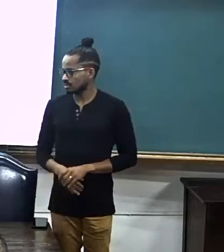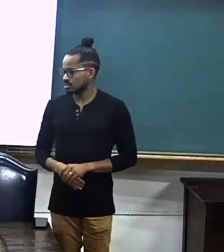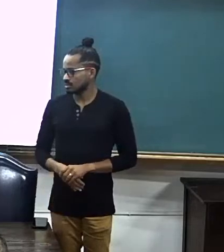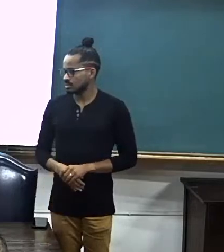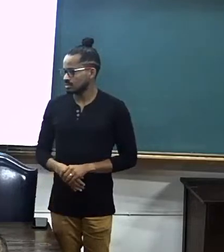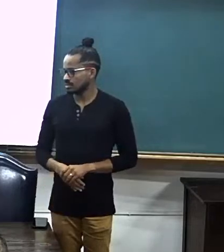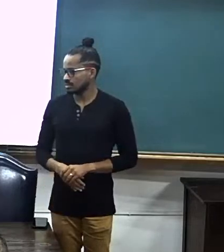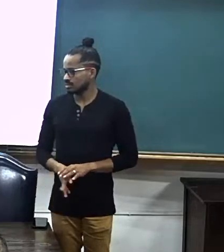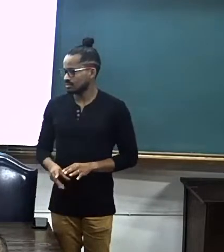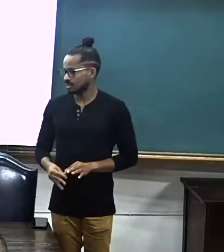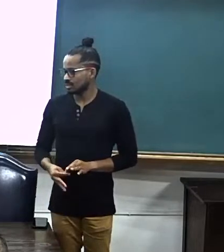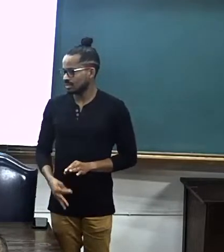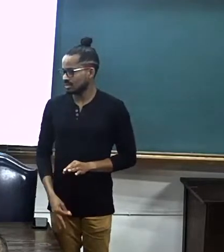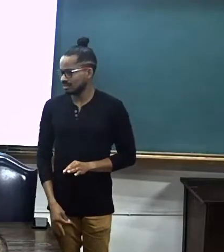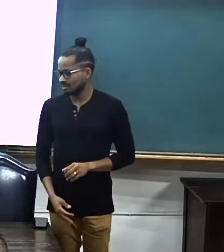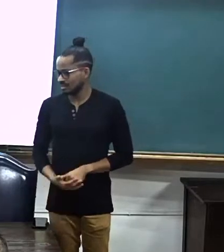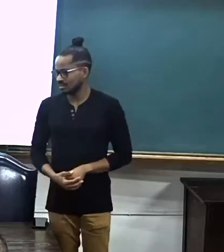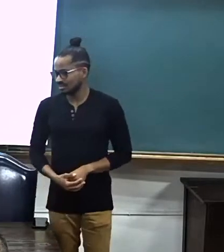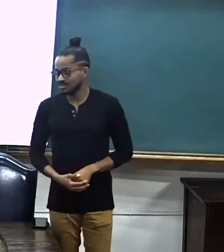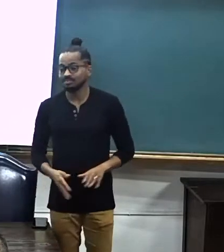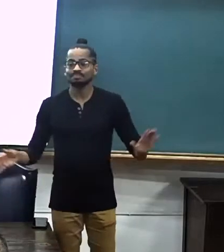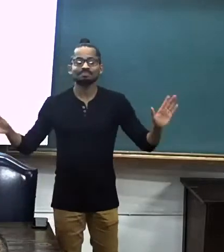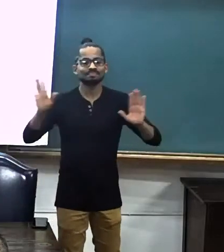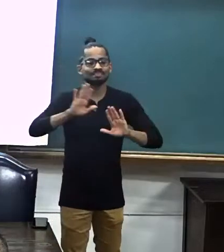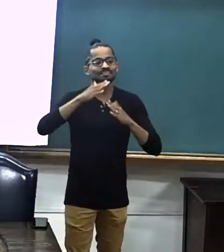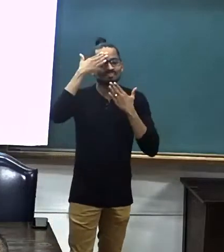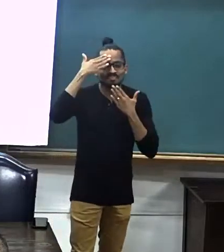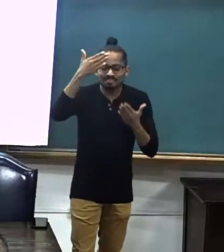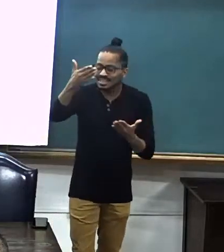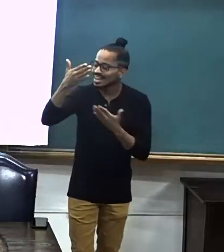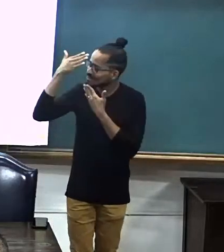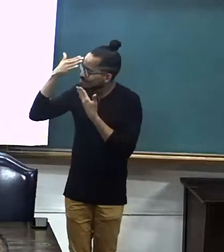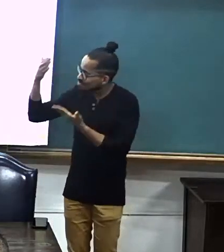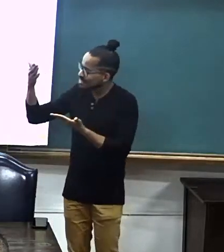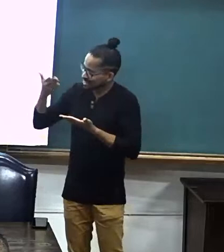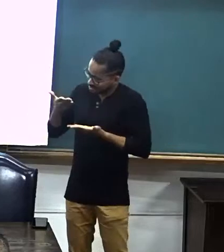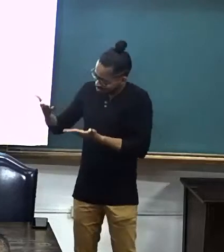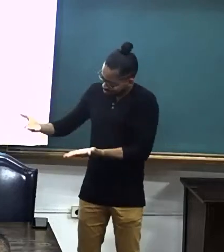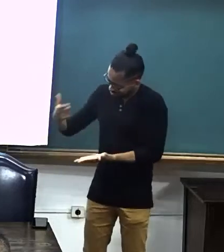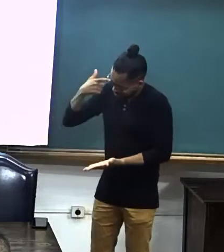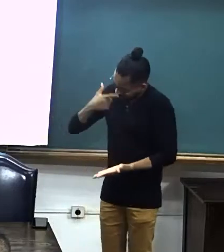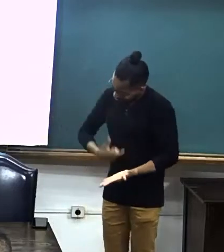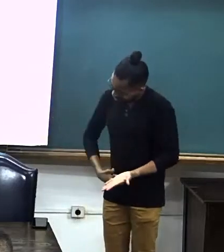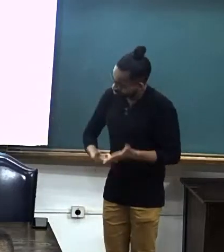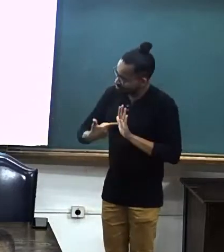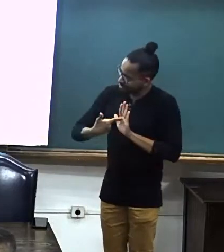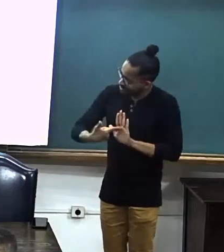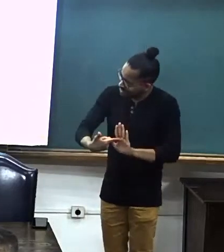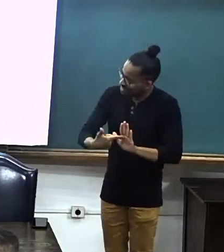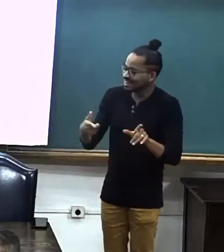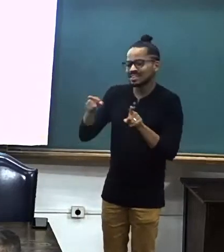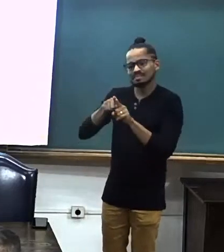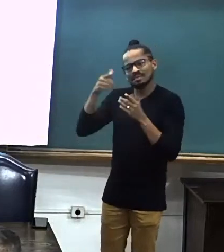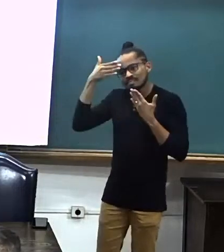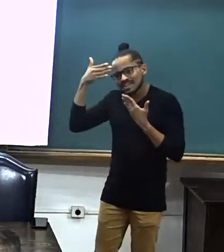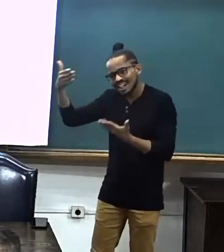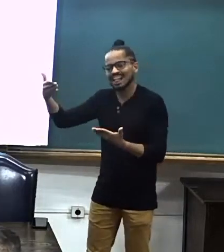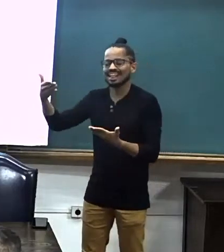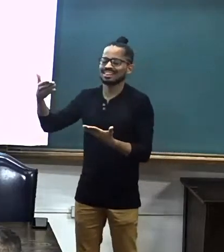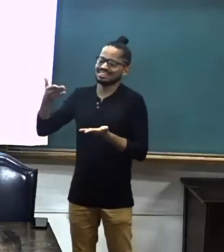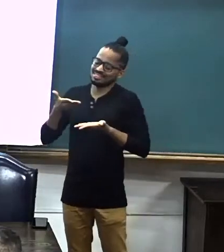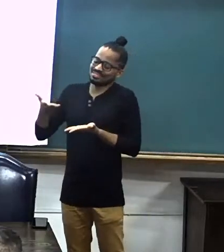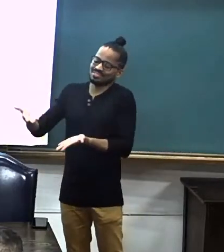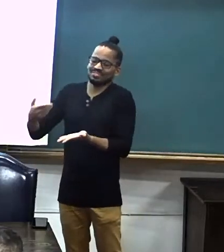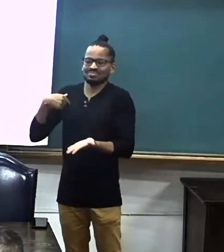Thank you very, very much for this introduction. And also thank you very, very much for this opportunity